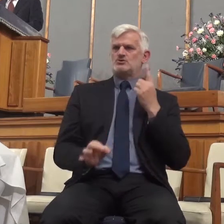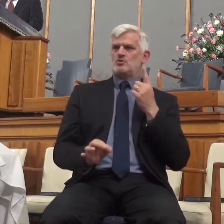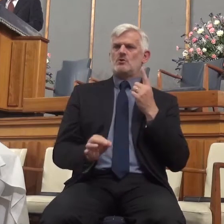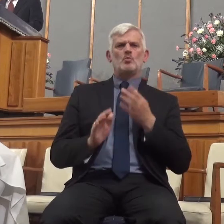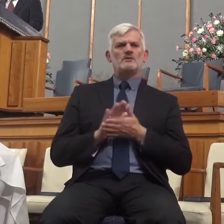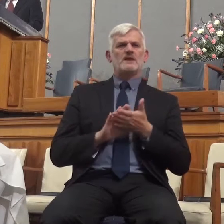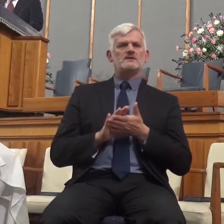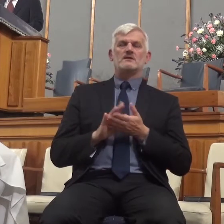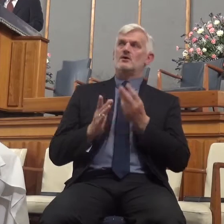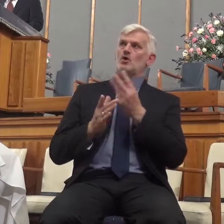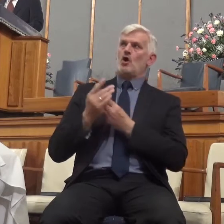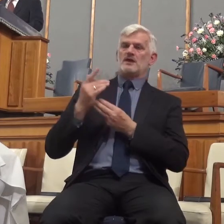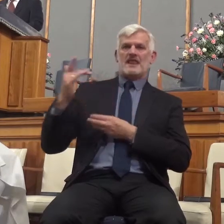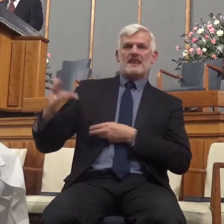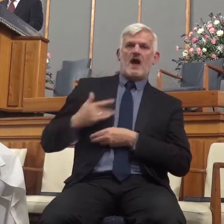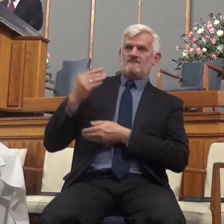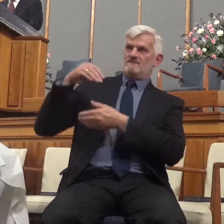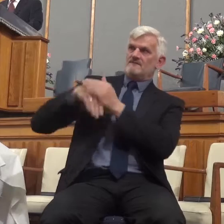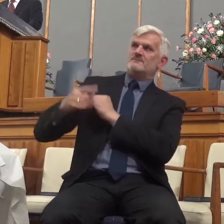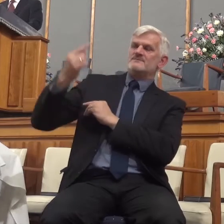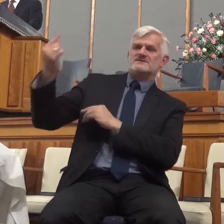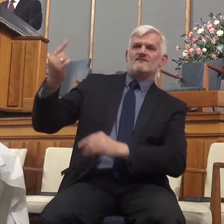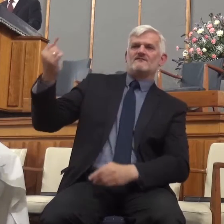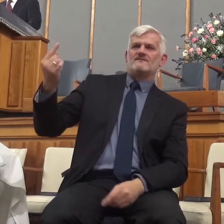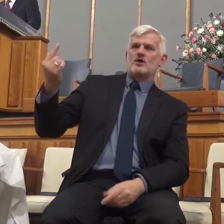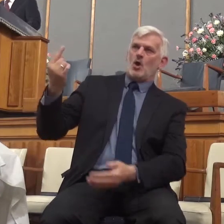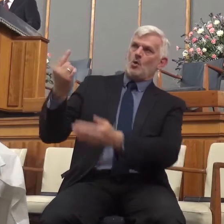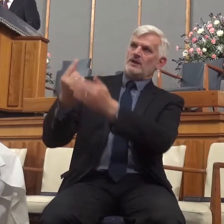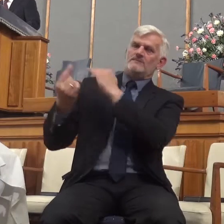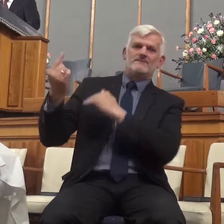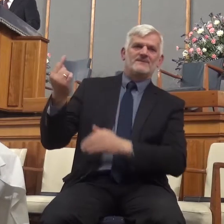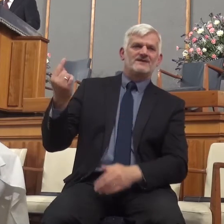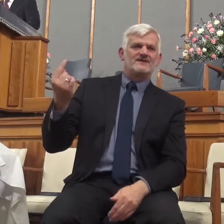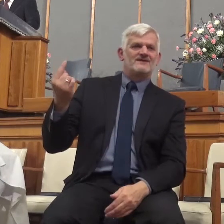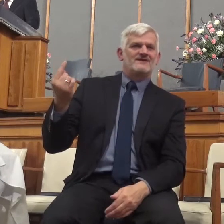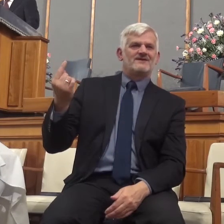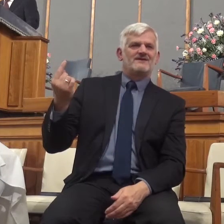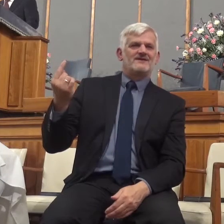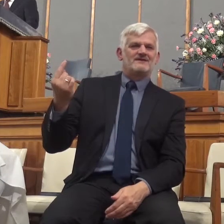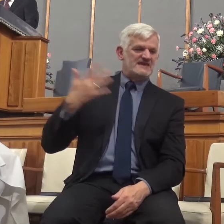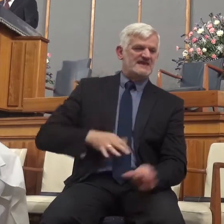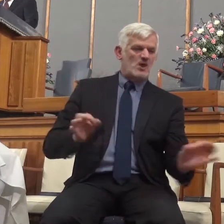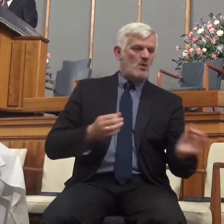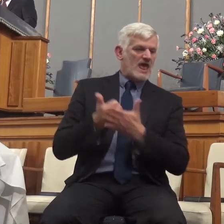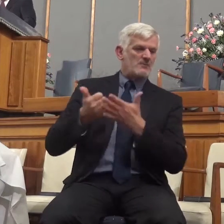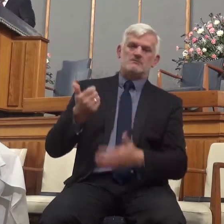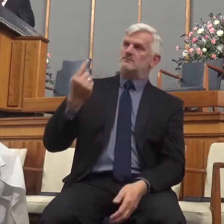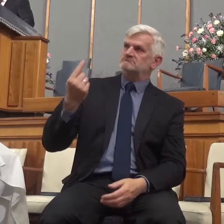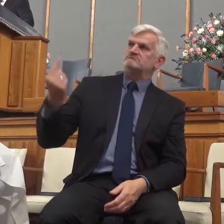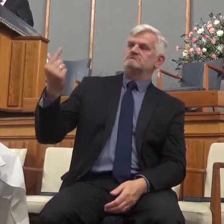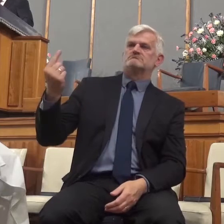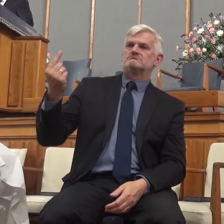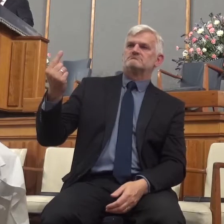one. That gives you scope for thought. Only God is self-existing. Only